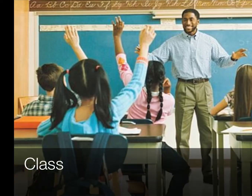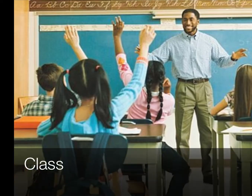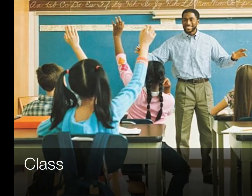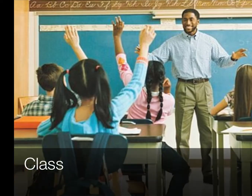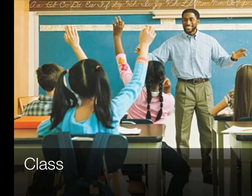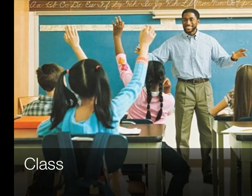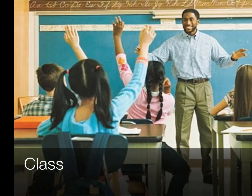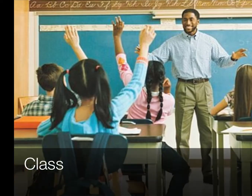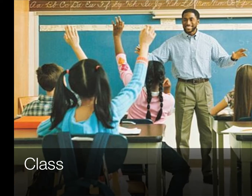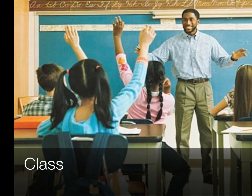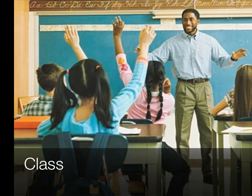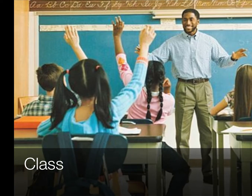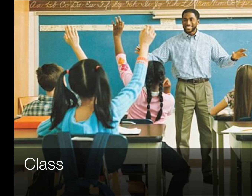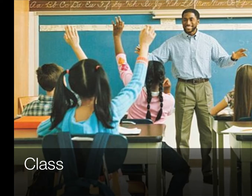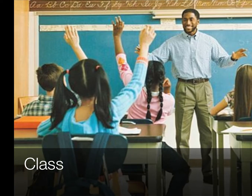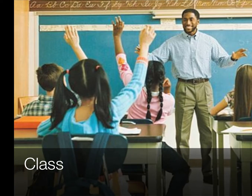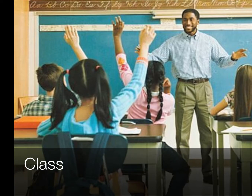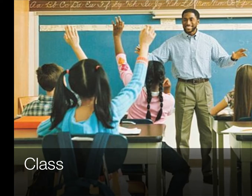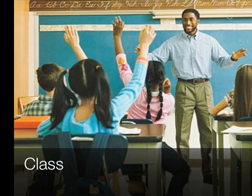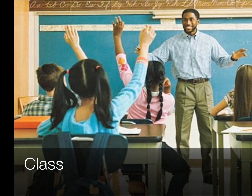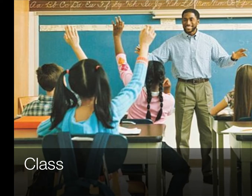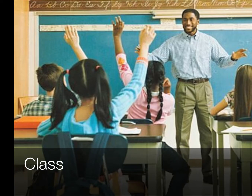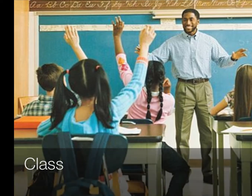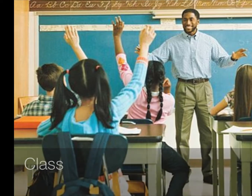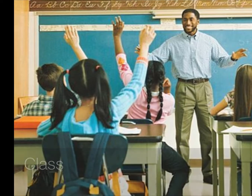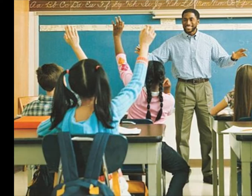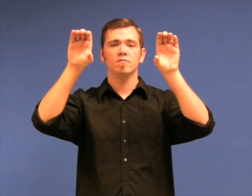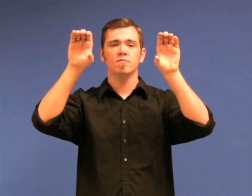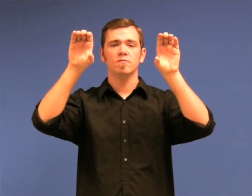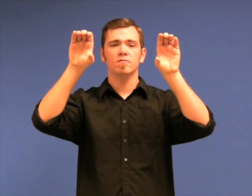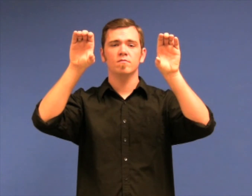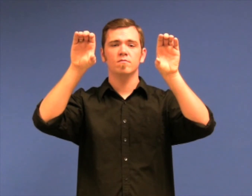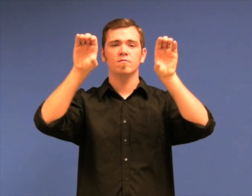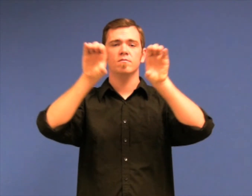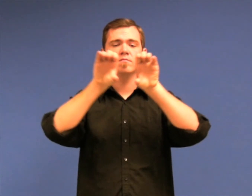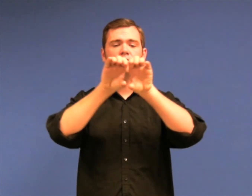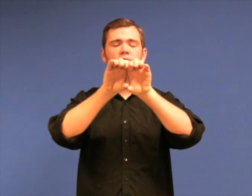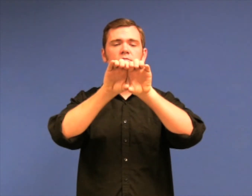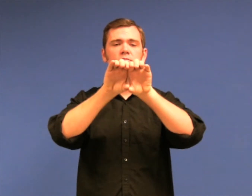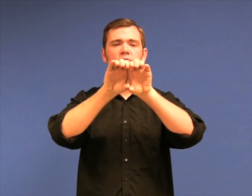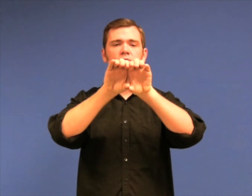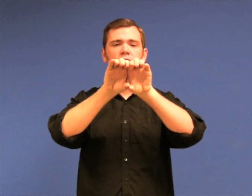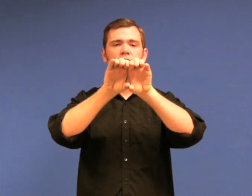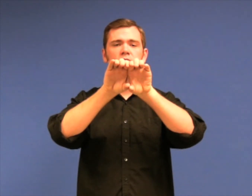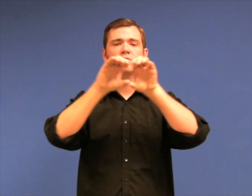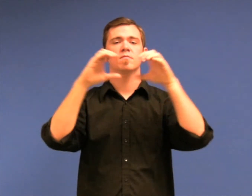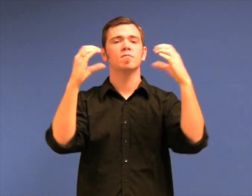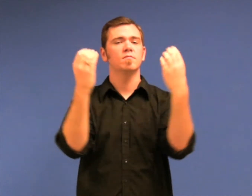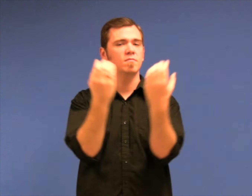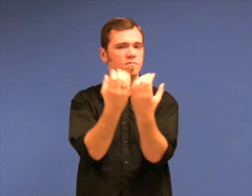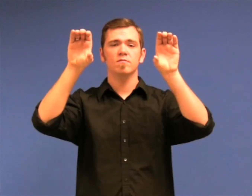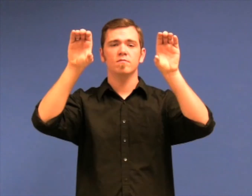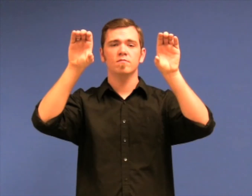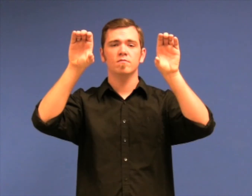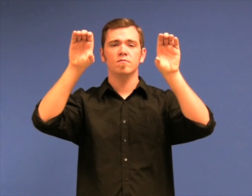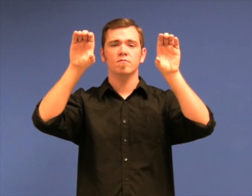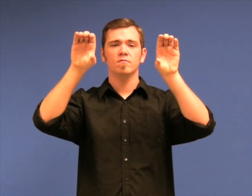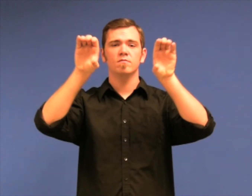Our next sign is a sign for class. You're going to start with two C hands, and it's going to draw a circle. So class.